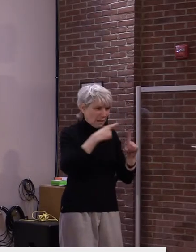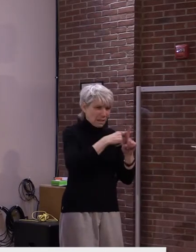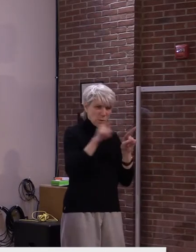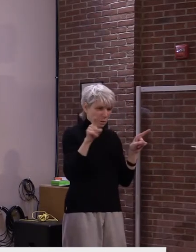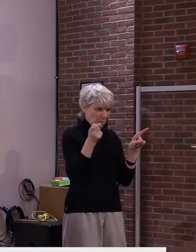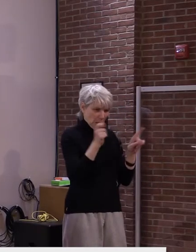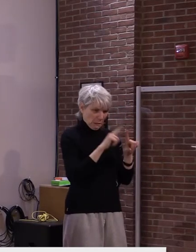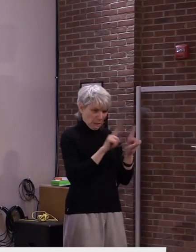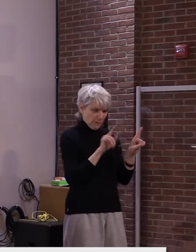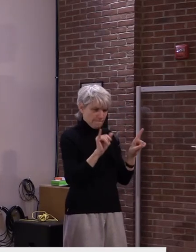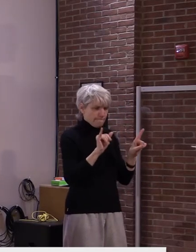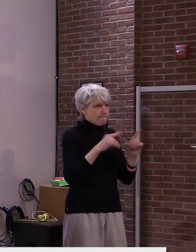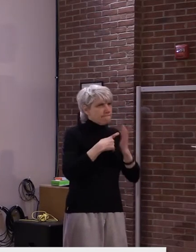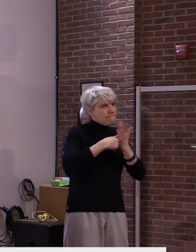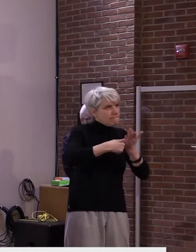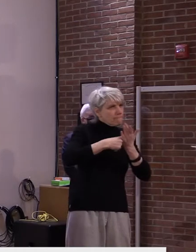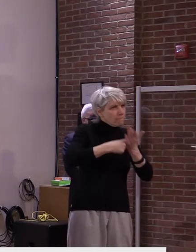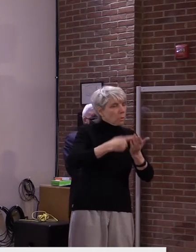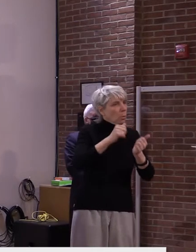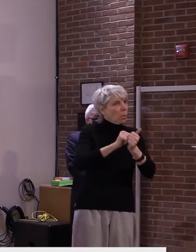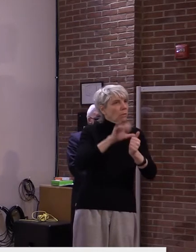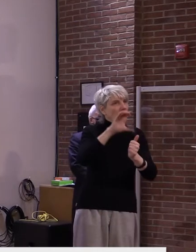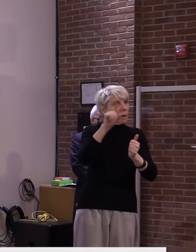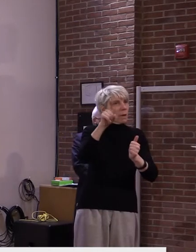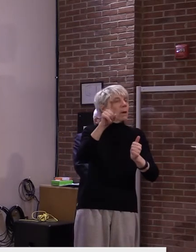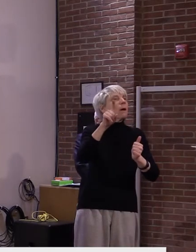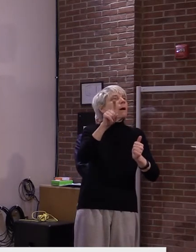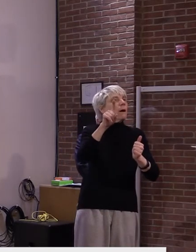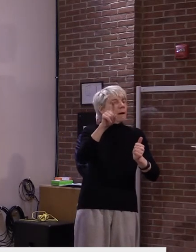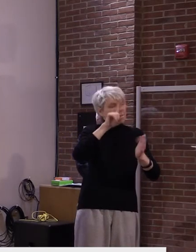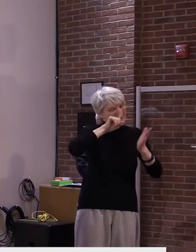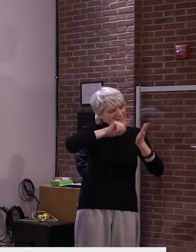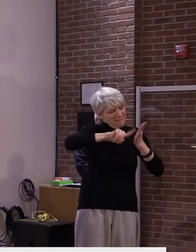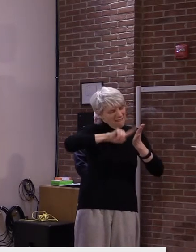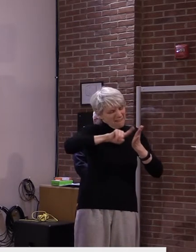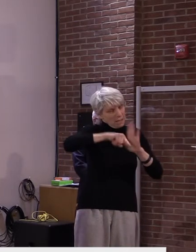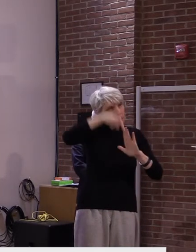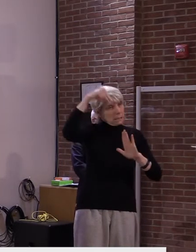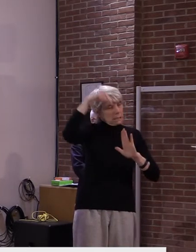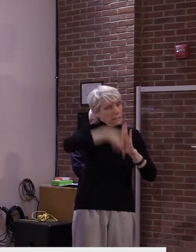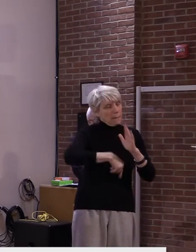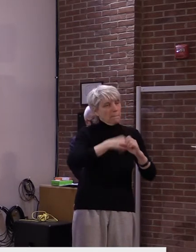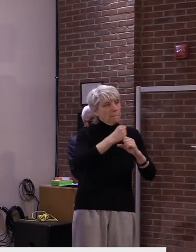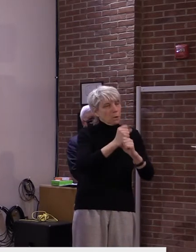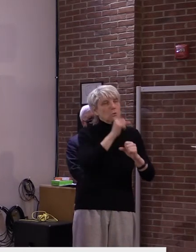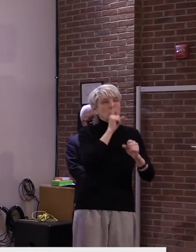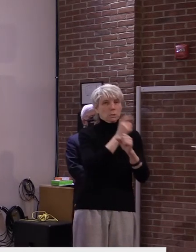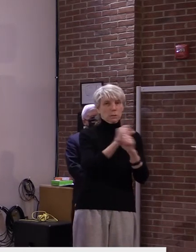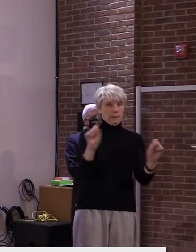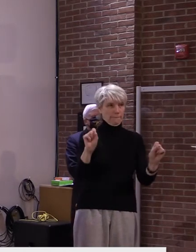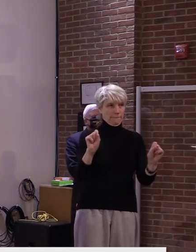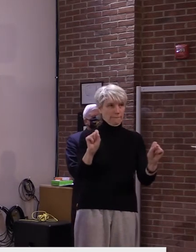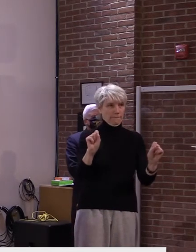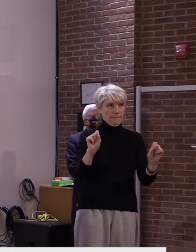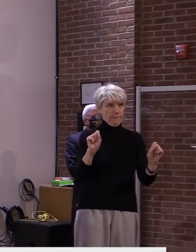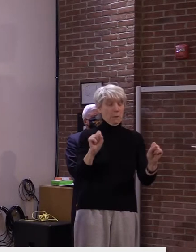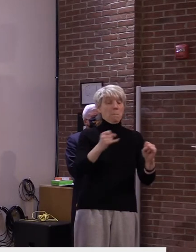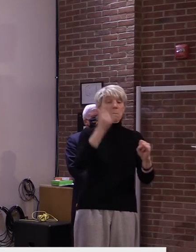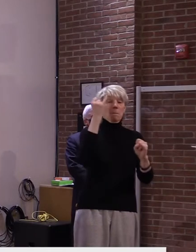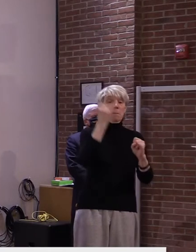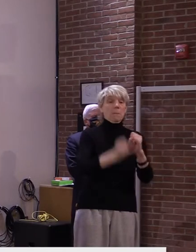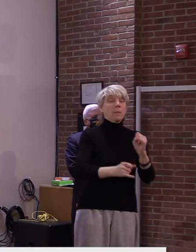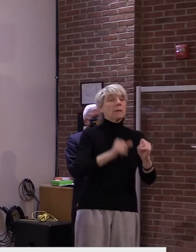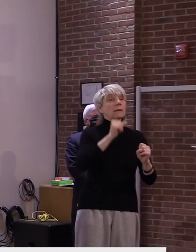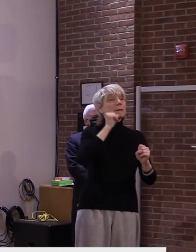hospital officials, worked with the company on a much more comprehensive review. Late yesterday afternoon,